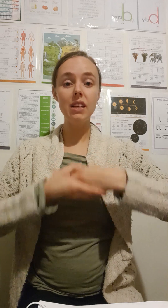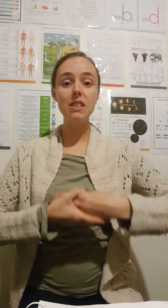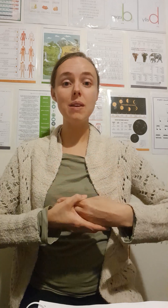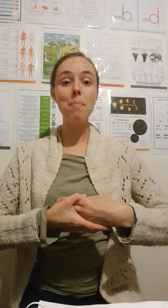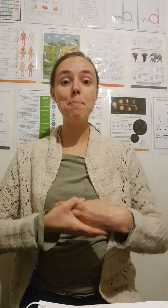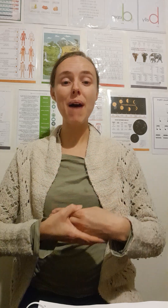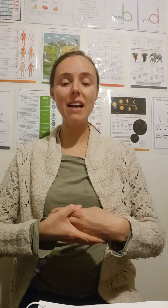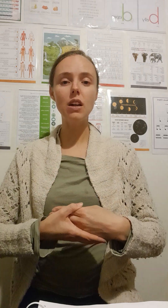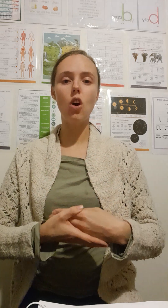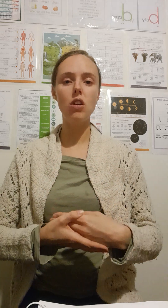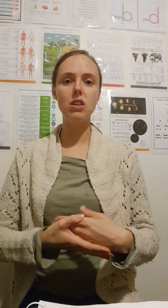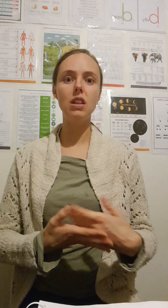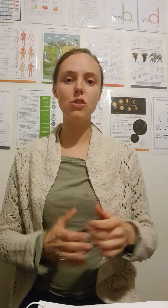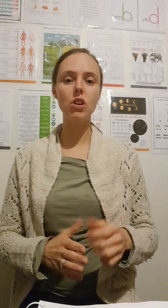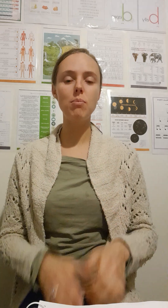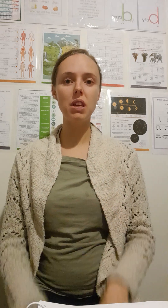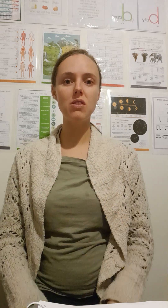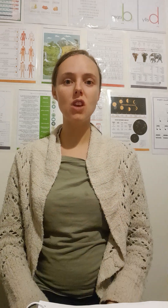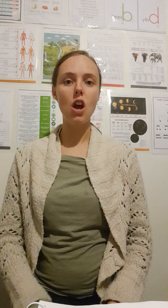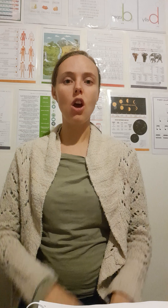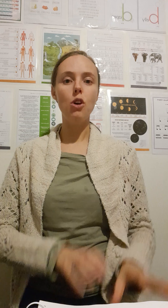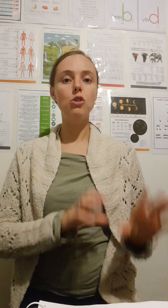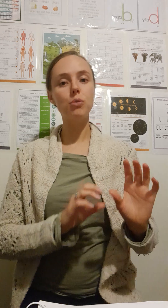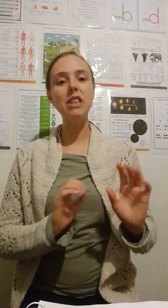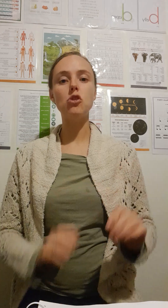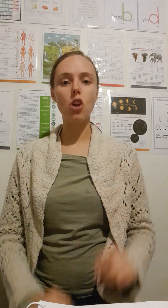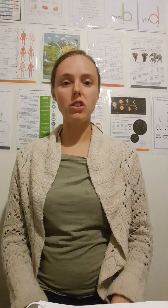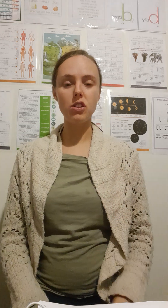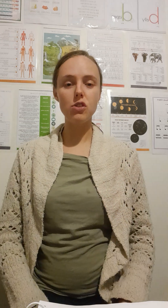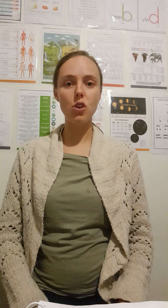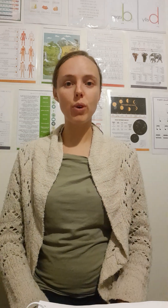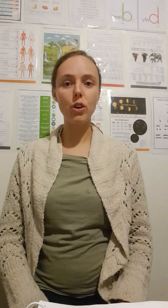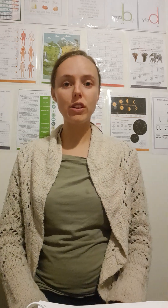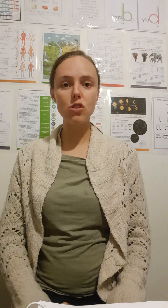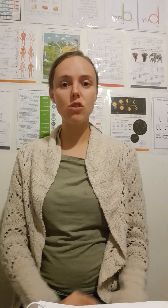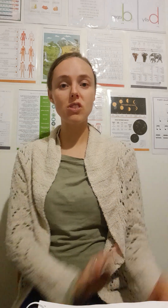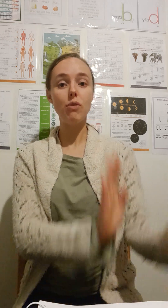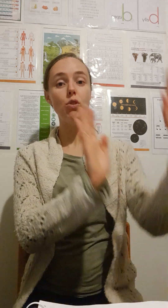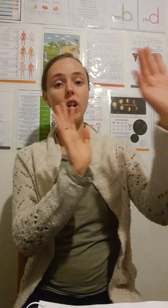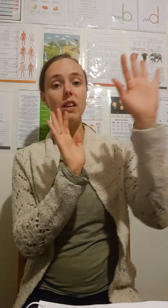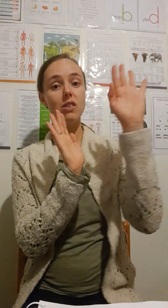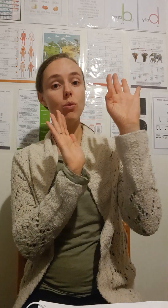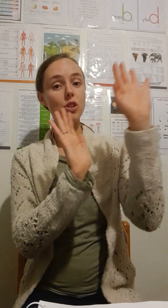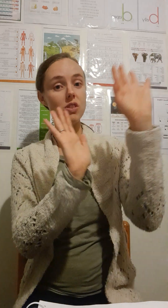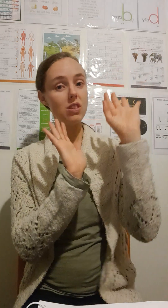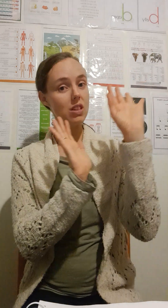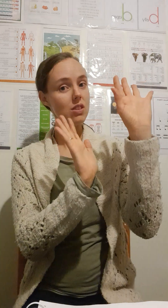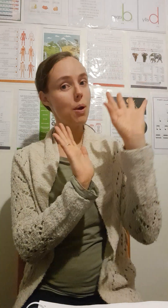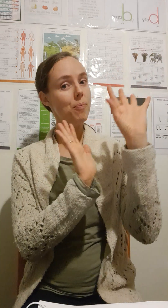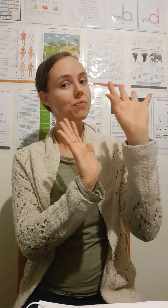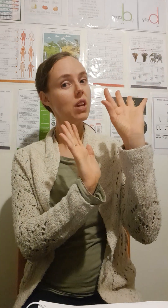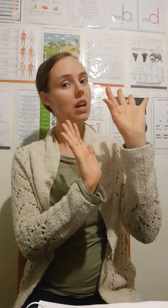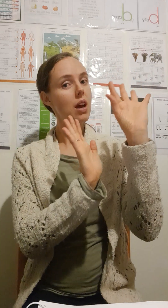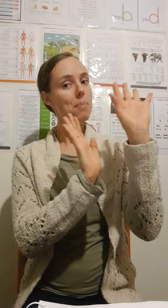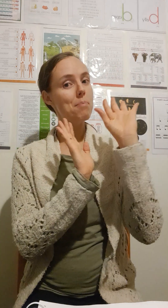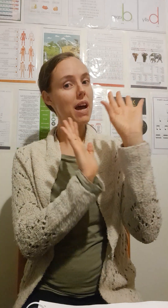England's Magna Carta literally means Great Charter. So we're going to do the sign for great, which is this.